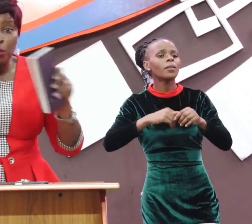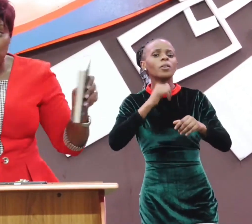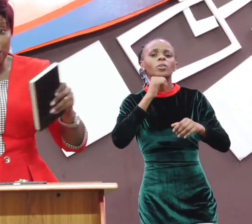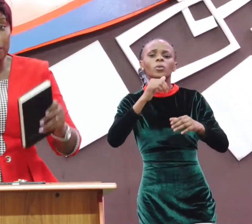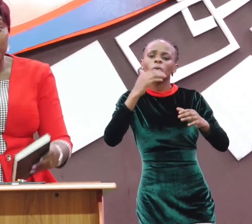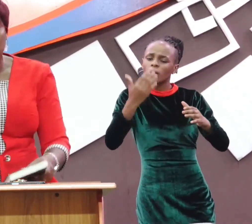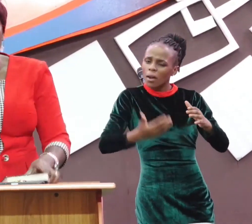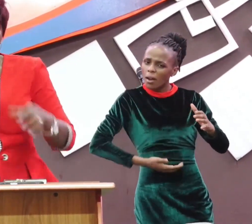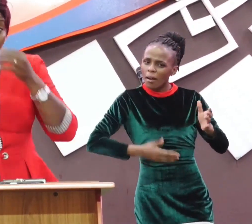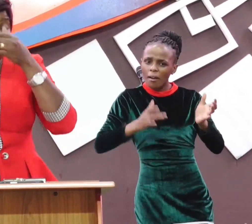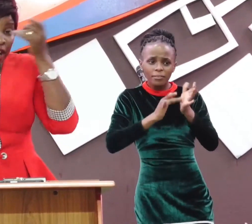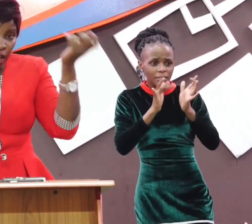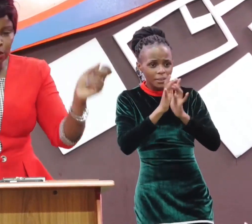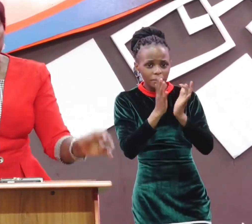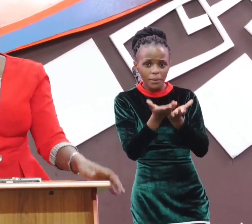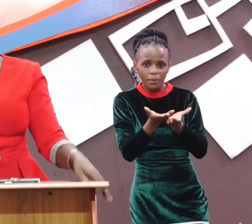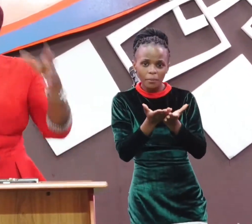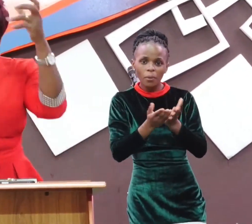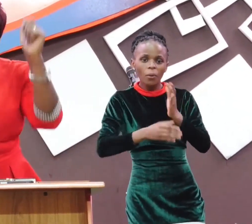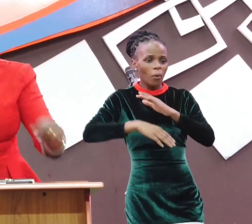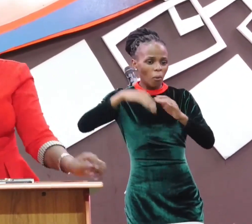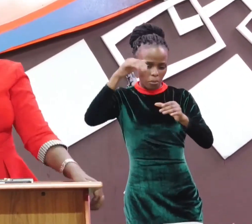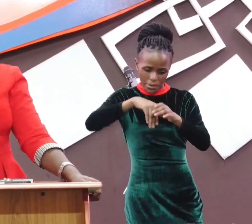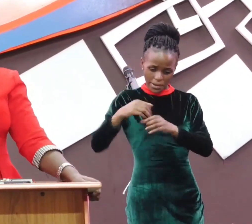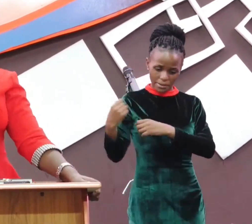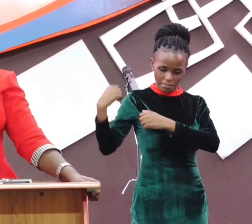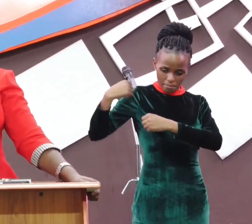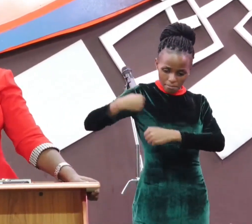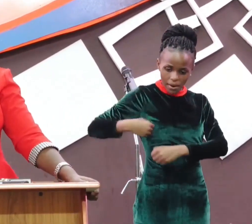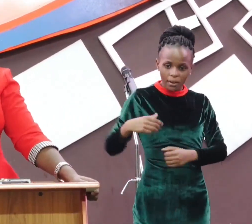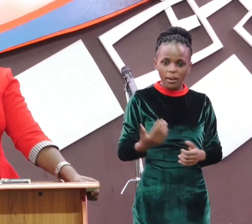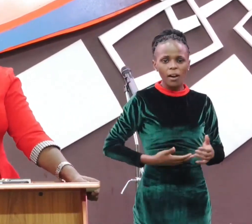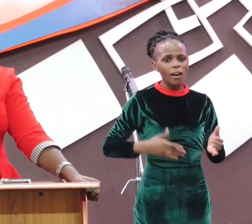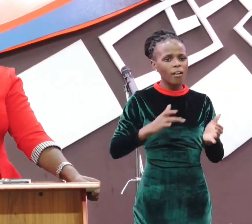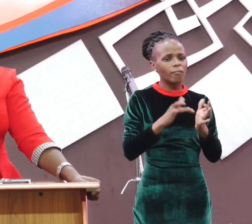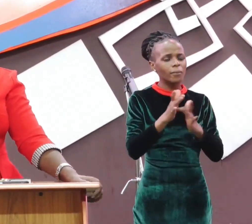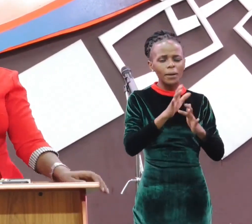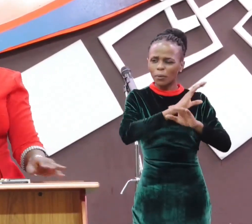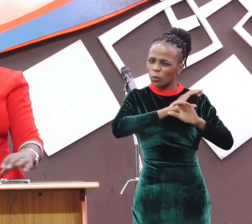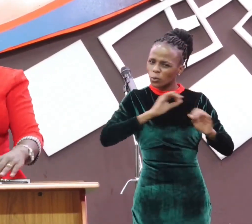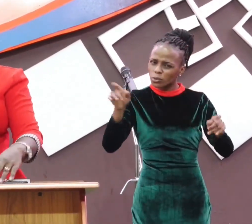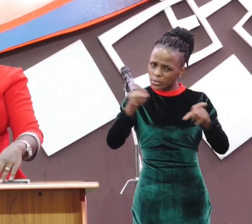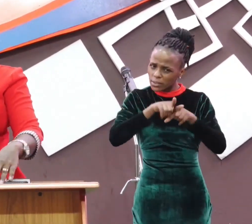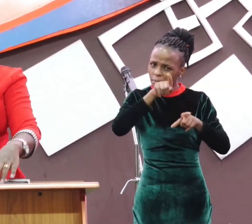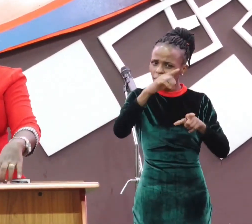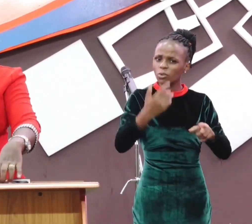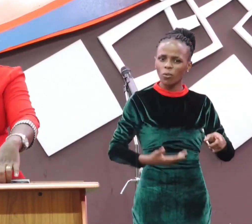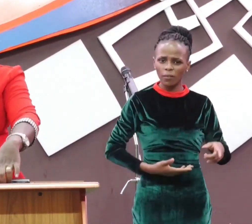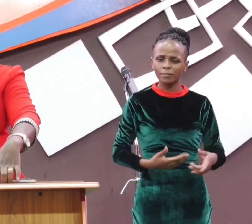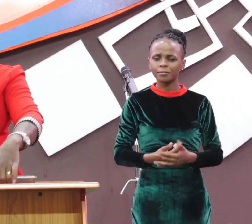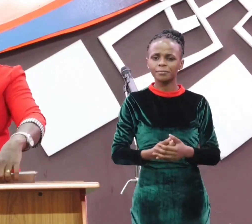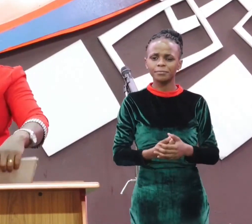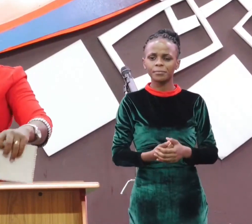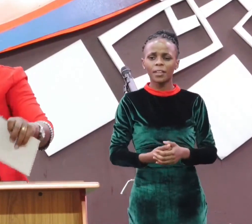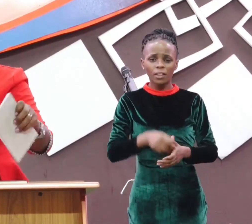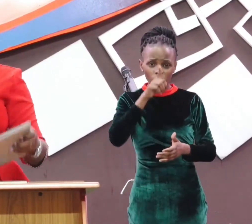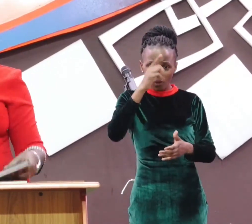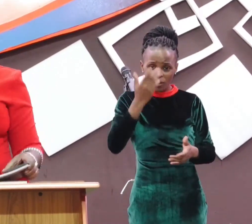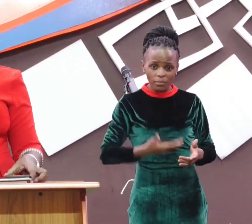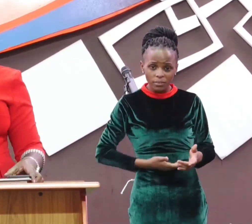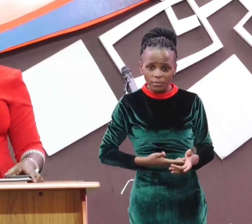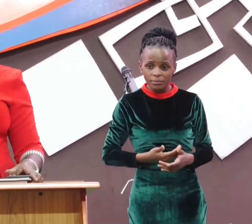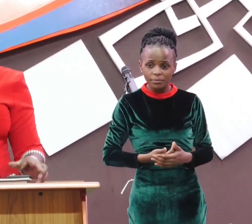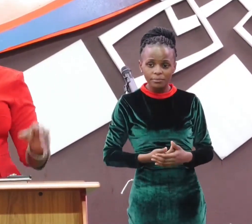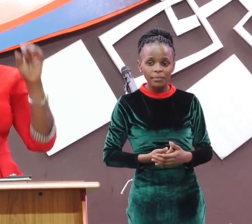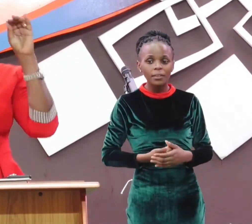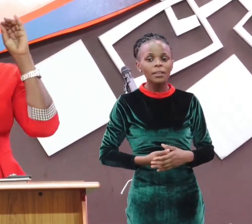identity. When Bible, Bible. I don't mean that you don't have the Bible. You have it in your bag or perhaps at home. You